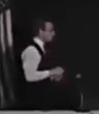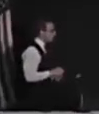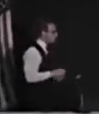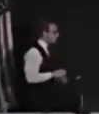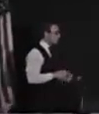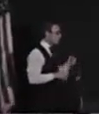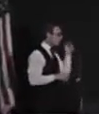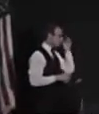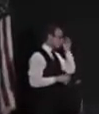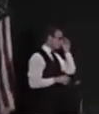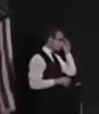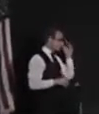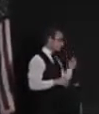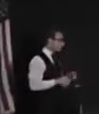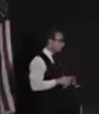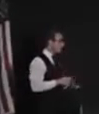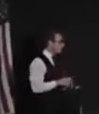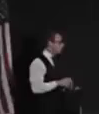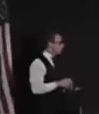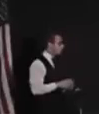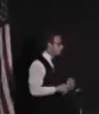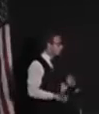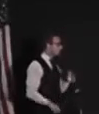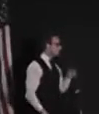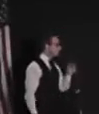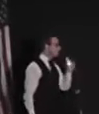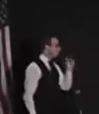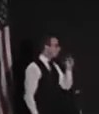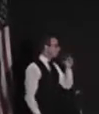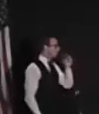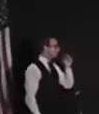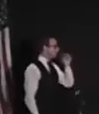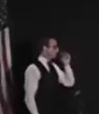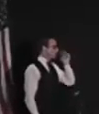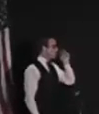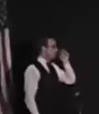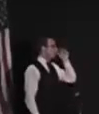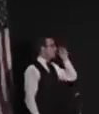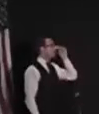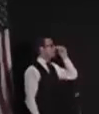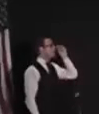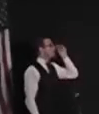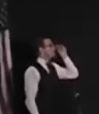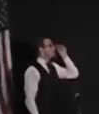All right, so we're going to break for the morning and move on to the membership luncheon.